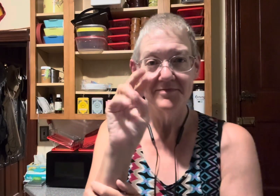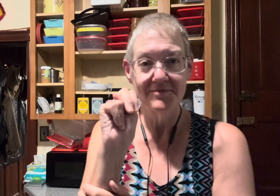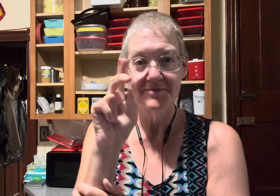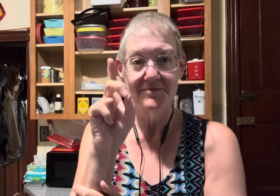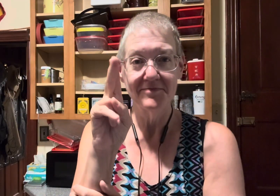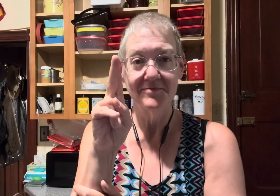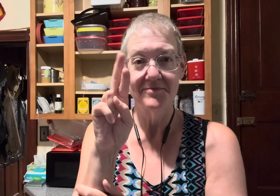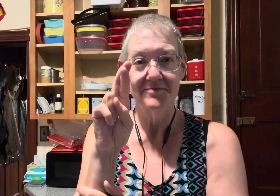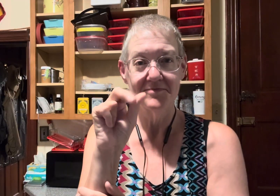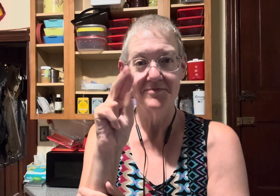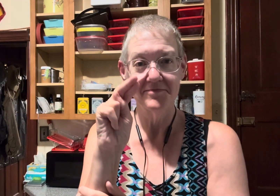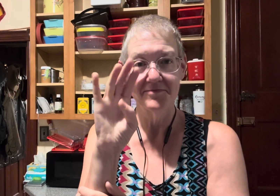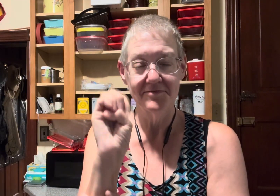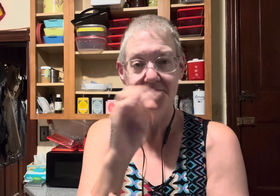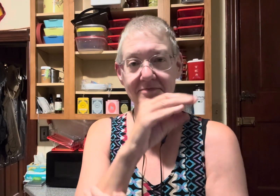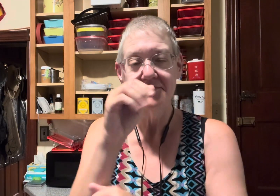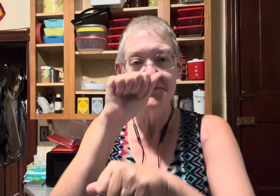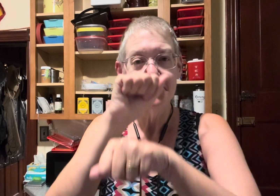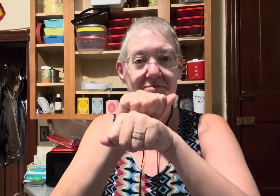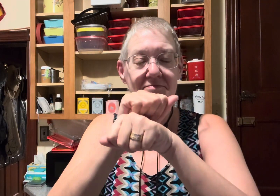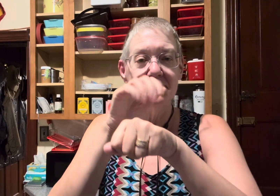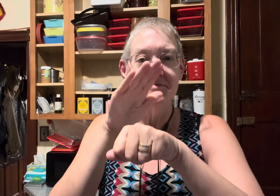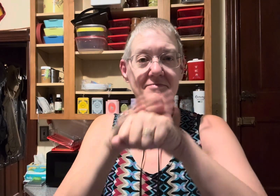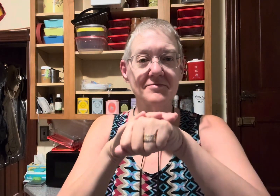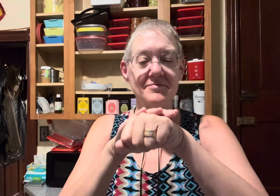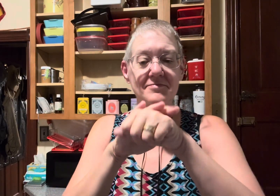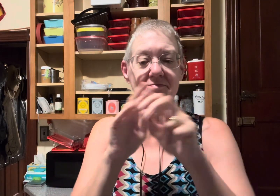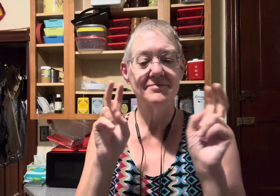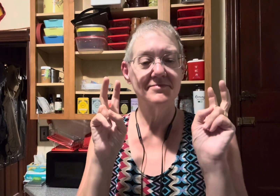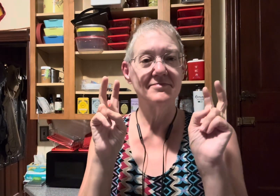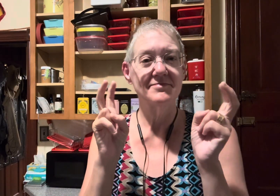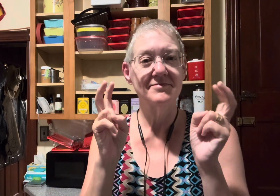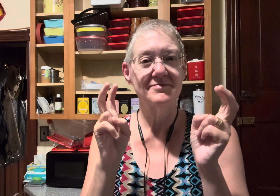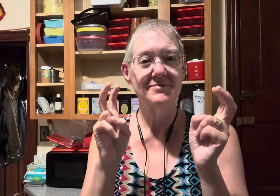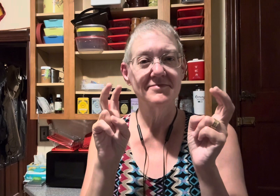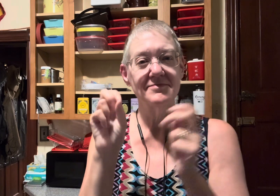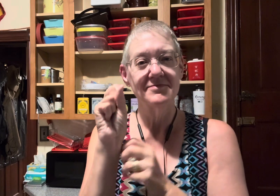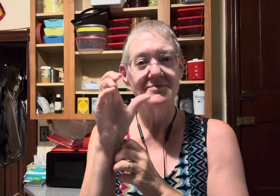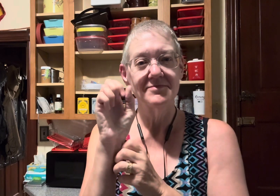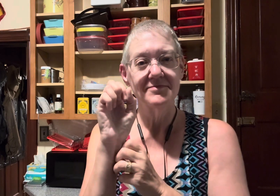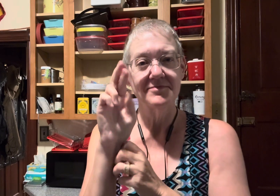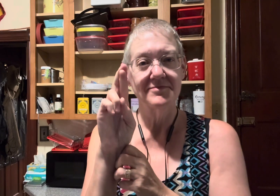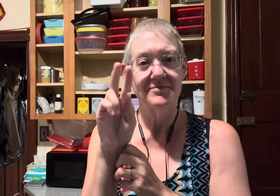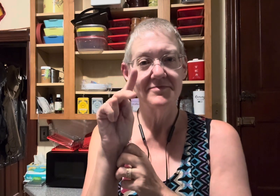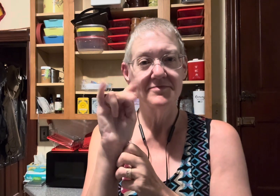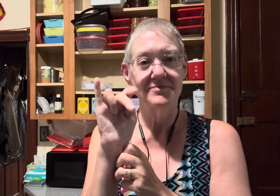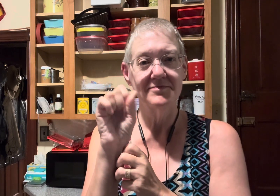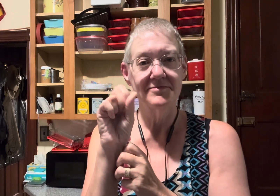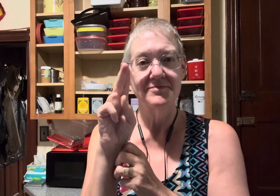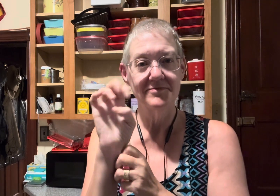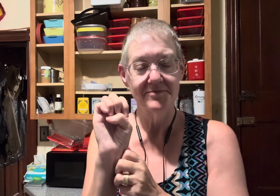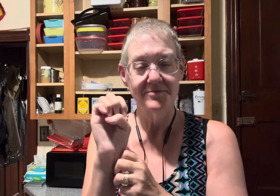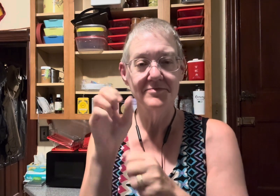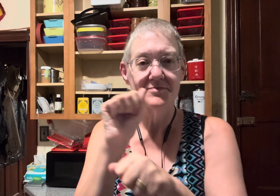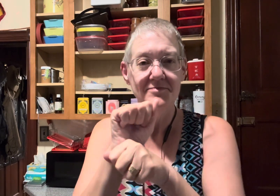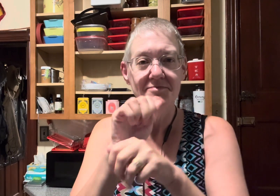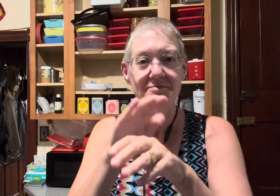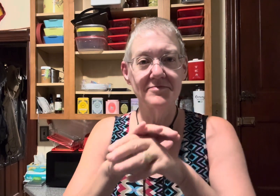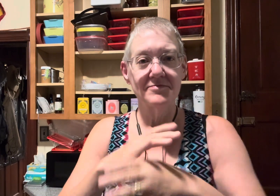build his endurance, to build his strength, to work on some scar tissue, and to work